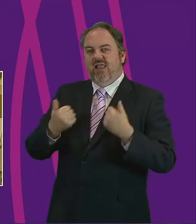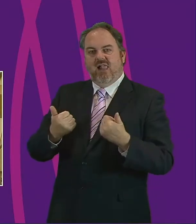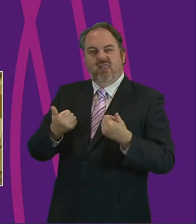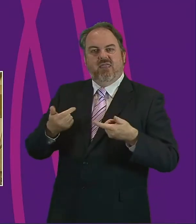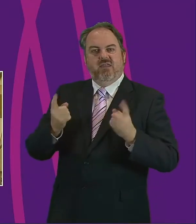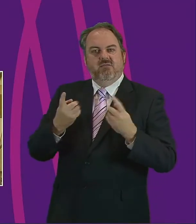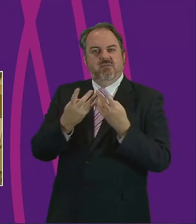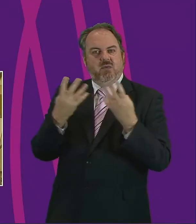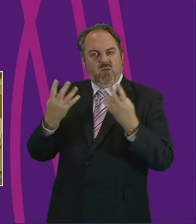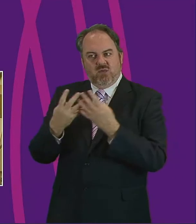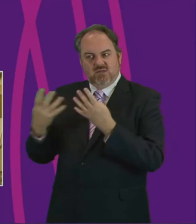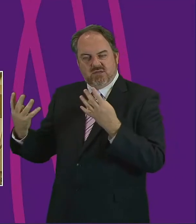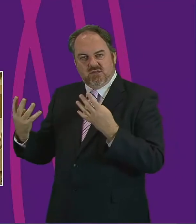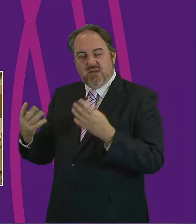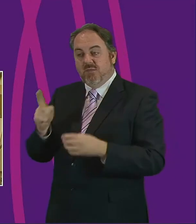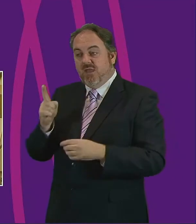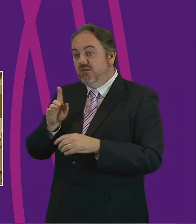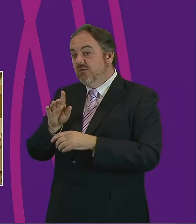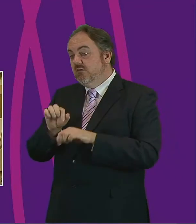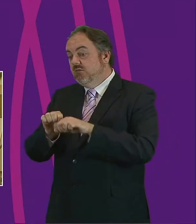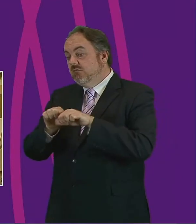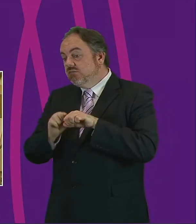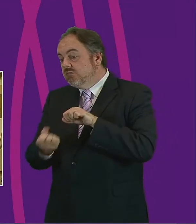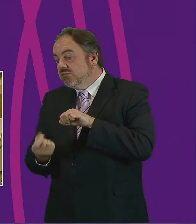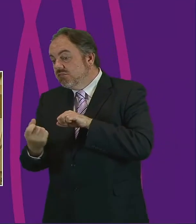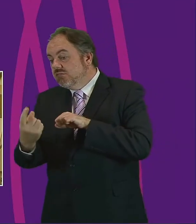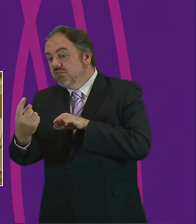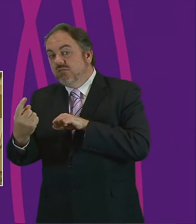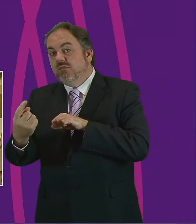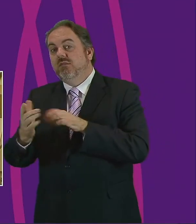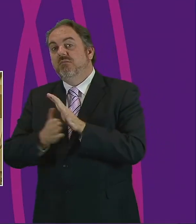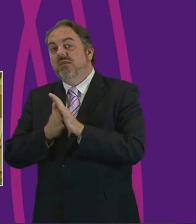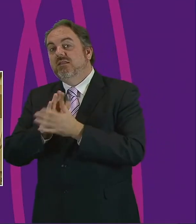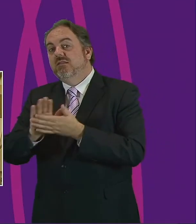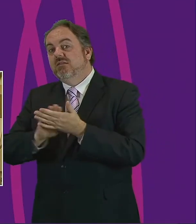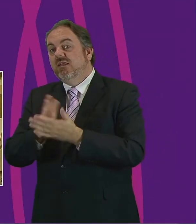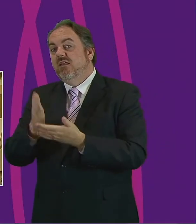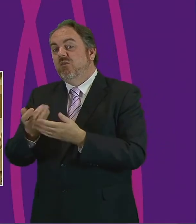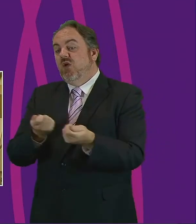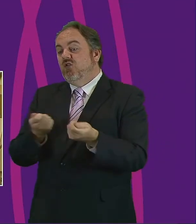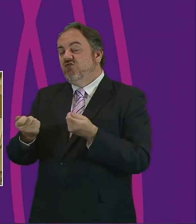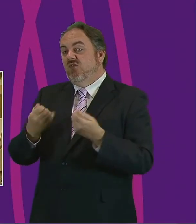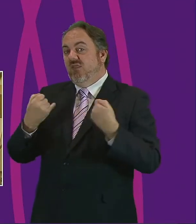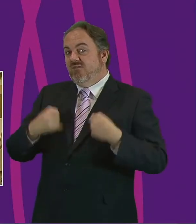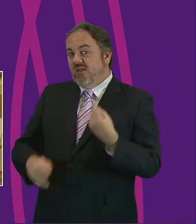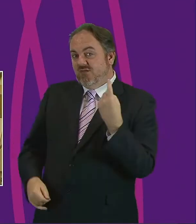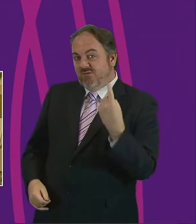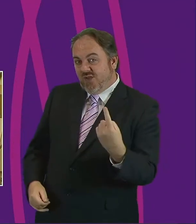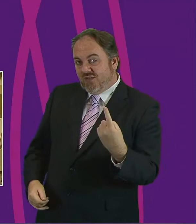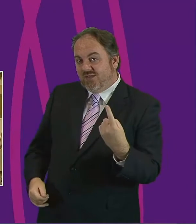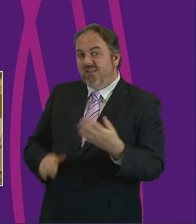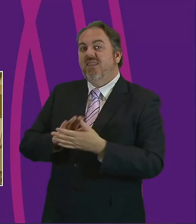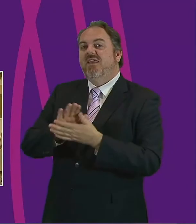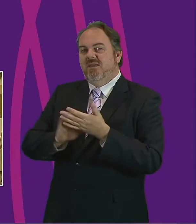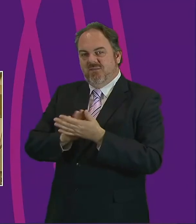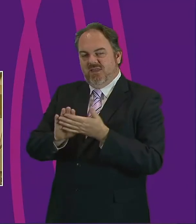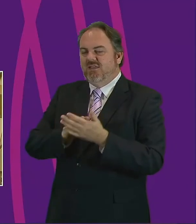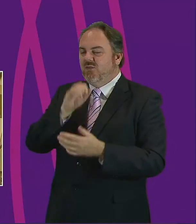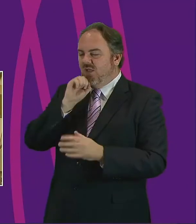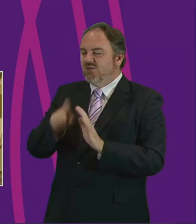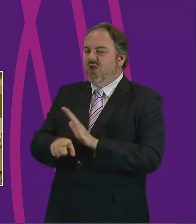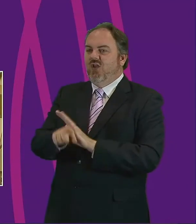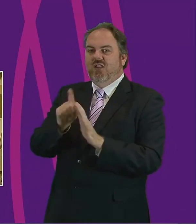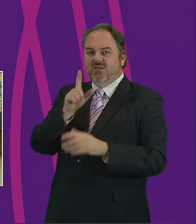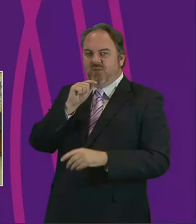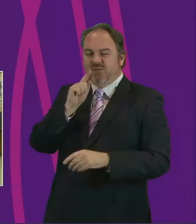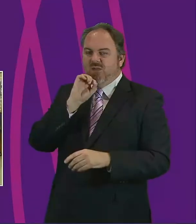coming out of lockdown, the more we suppress this virus now, the sooner and more sustainably the whole country can emerge from what we have been living